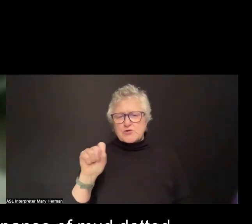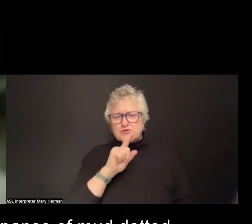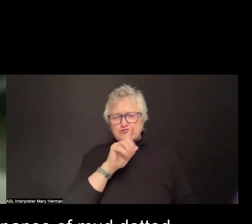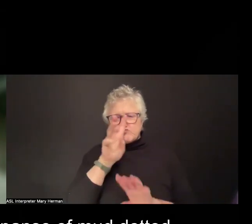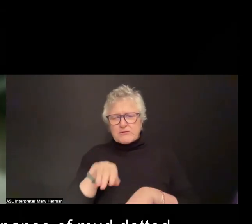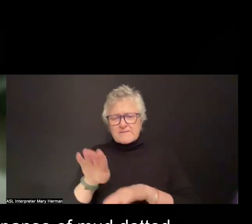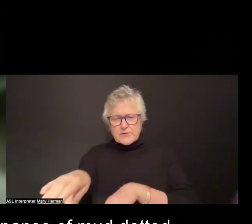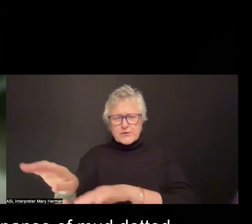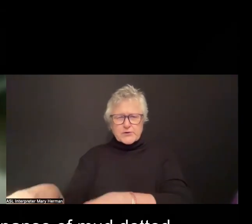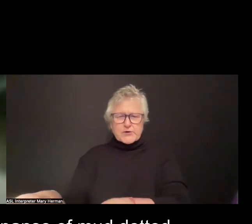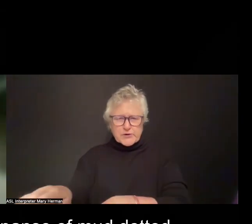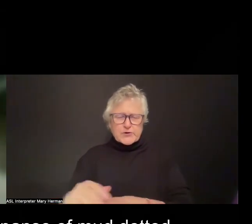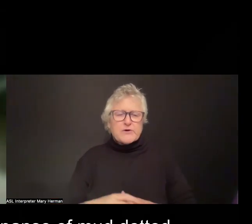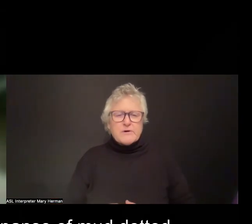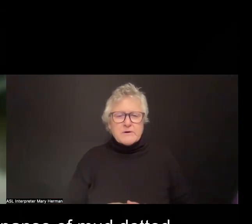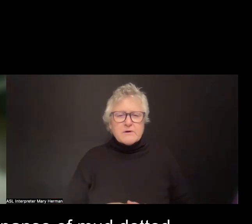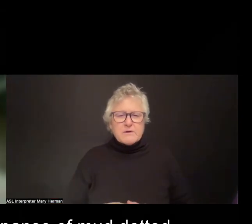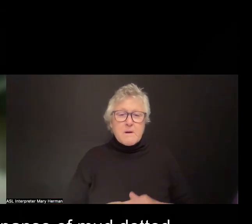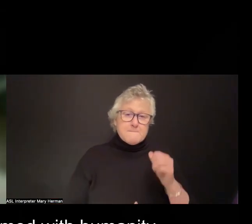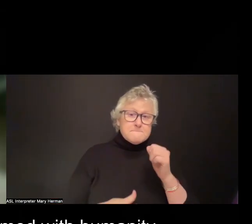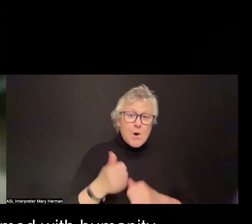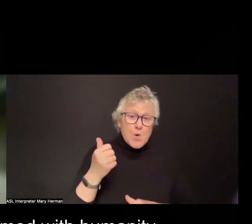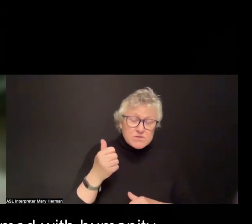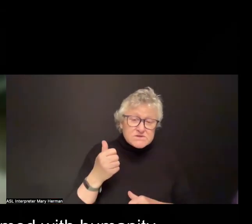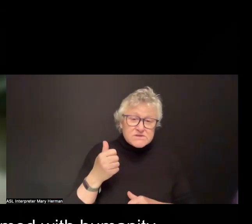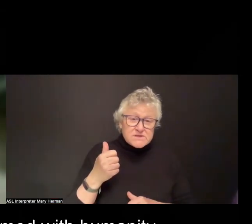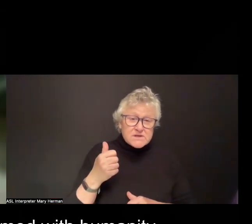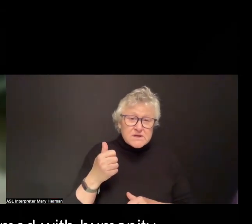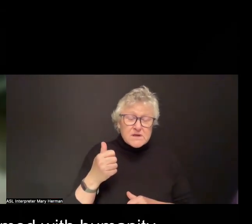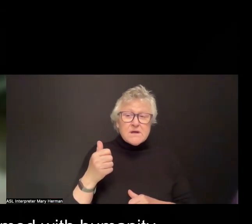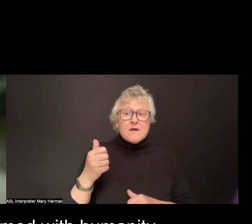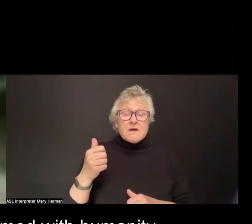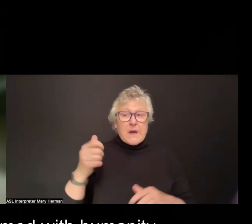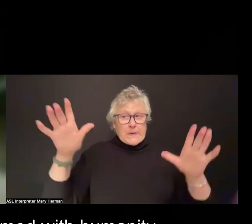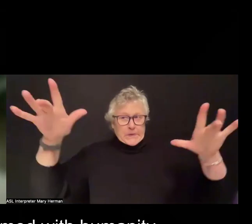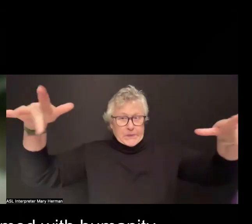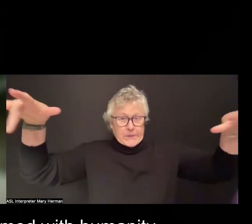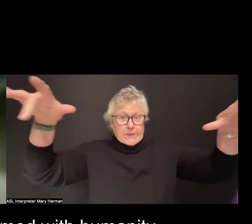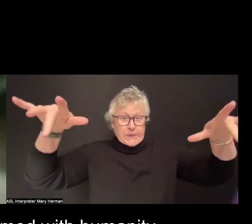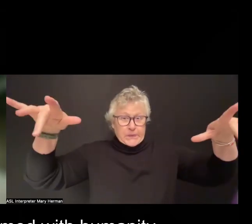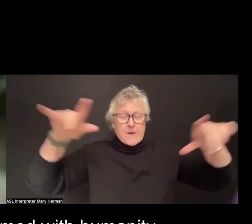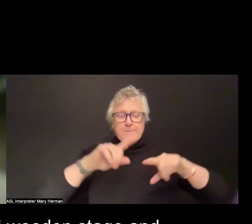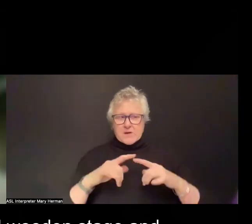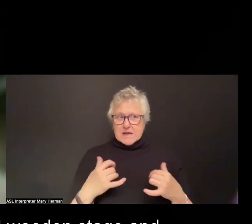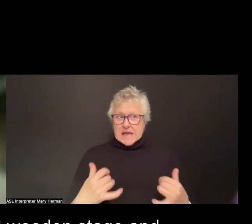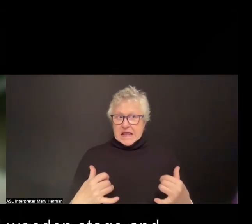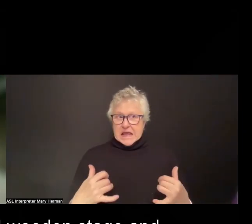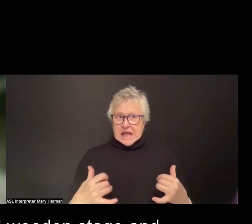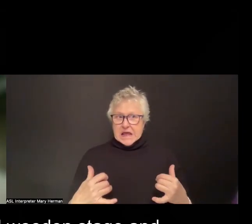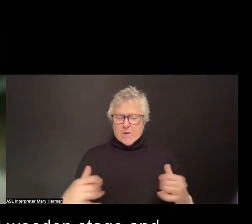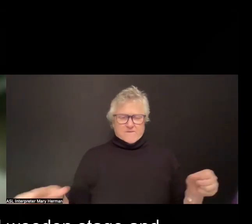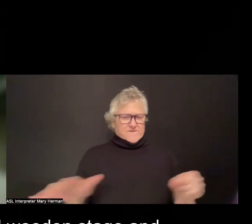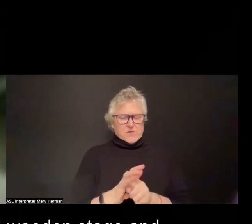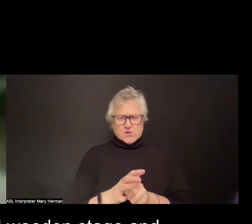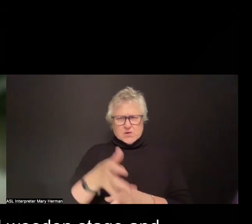naked expanse of mud dotted with gasping freshwater clam holes, today the flats teemed with humanity, crowding together at the foot of a hastily